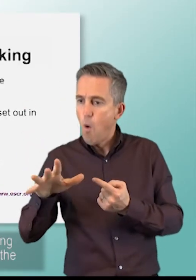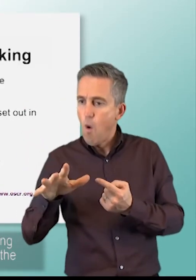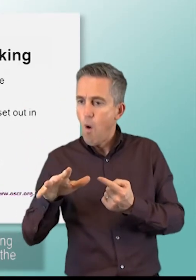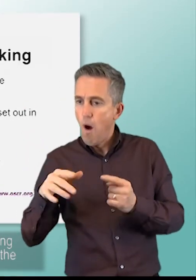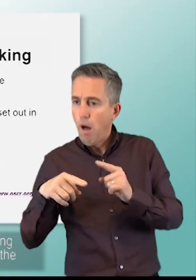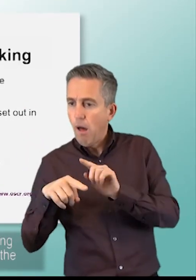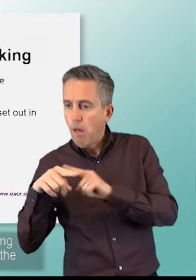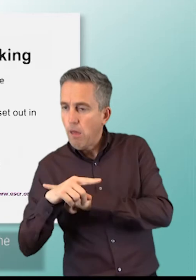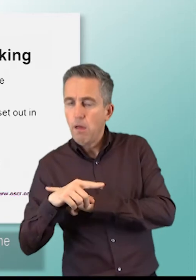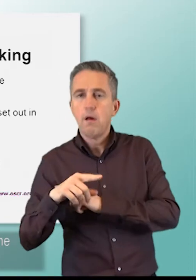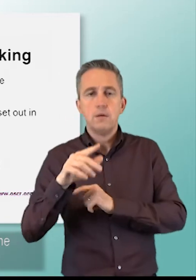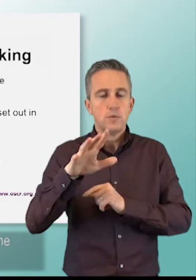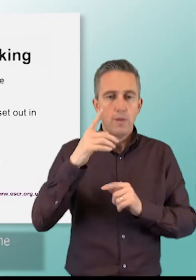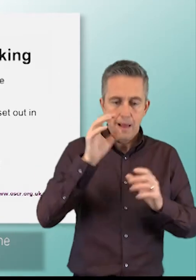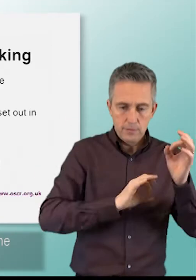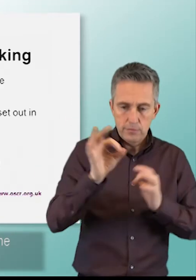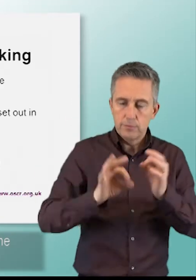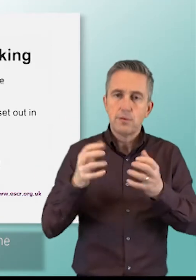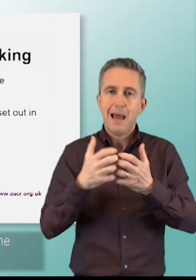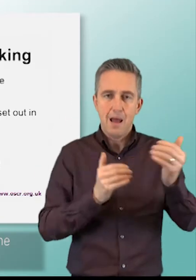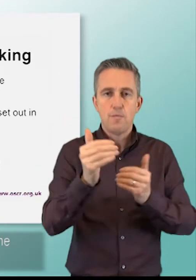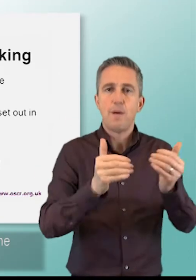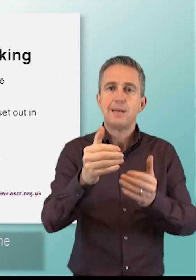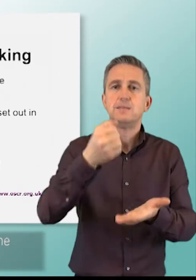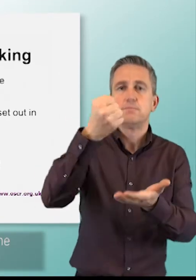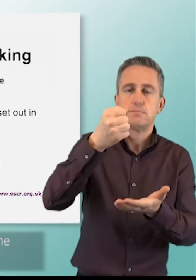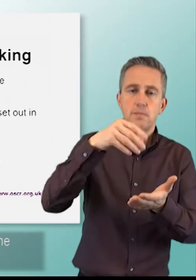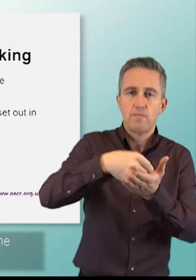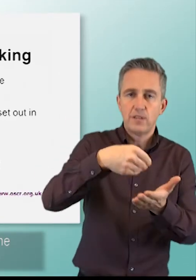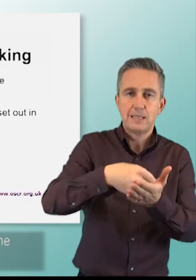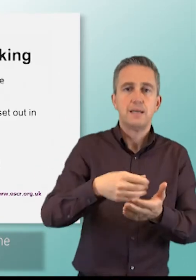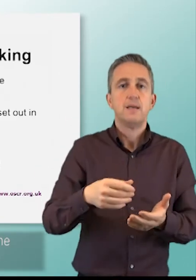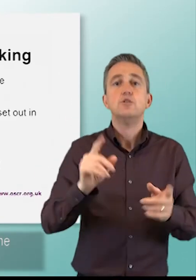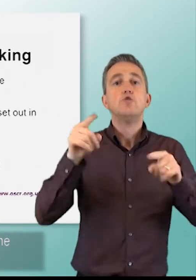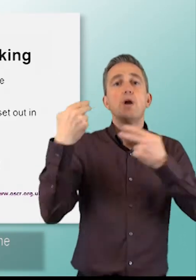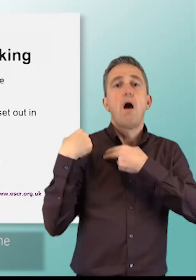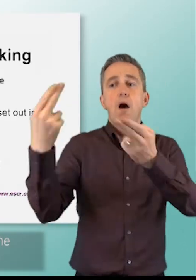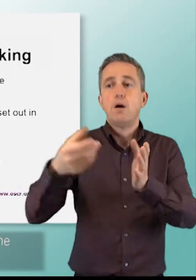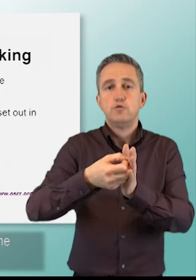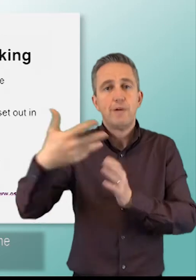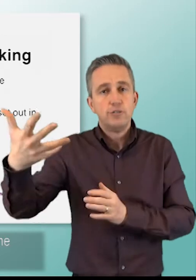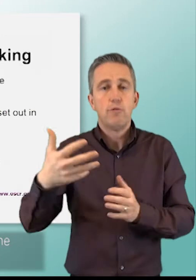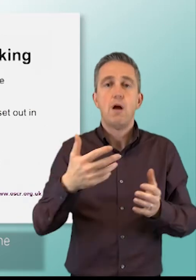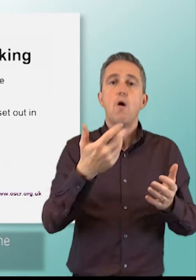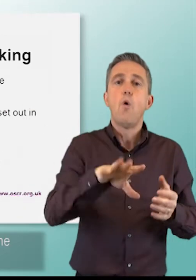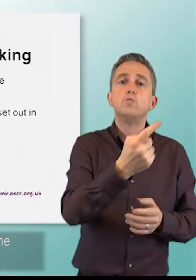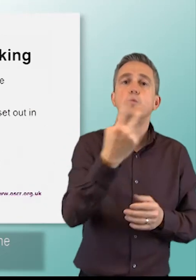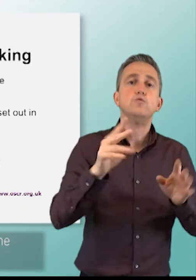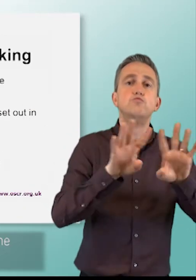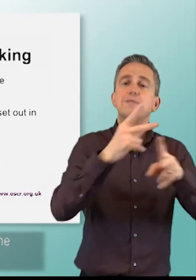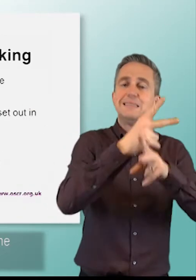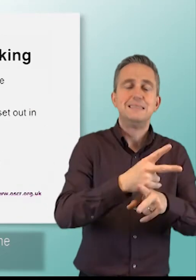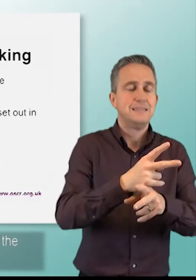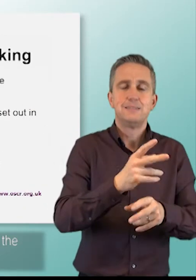can't simply devolve the responsibility for understanding finances to maybe just the treasurer or a couple of charity